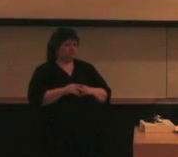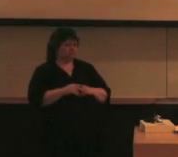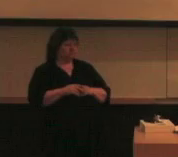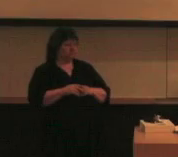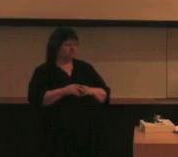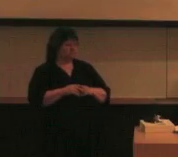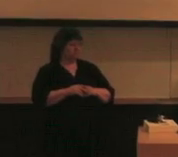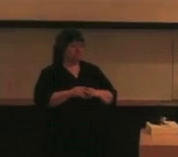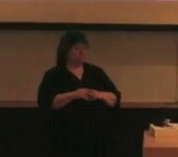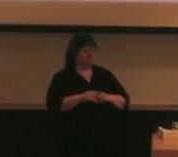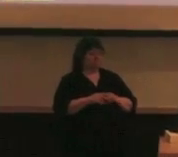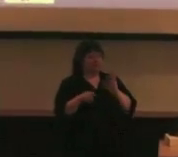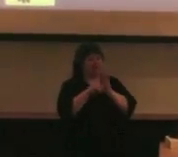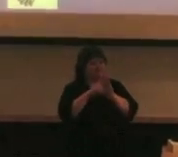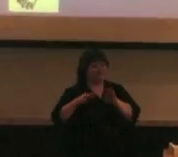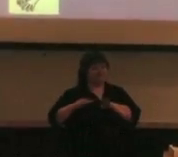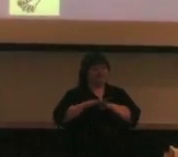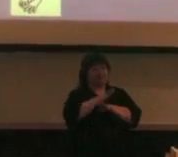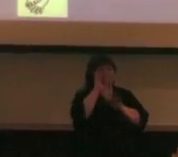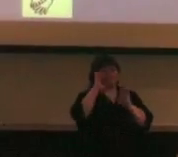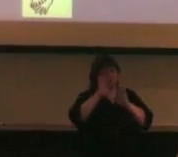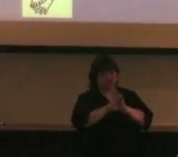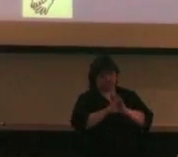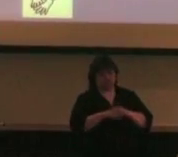Side effect pictures. So,